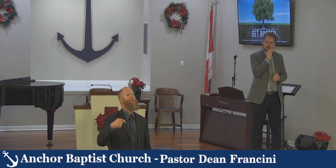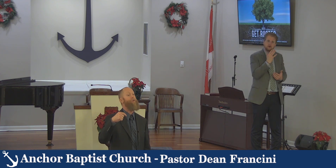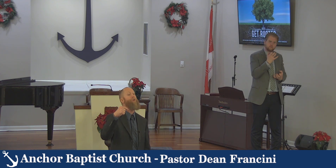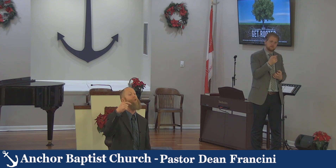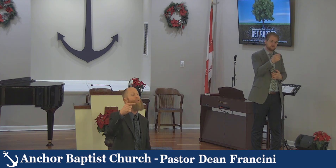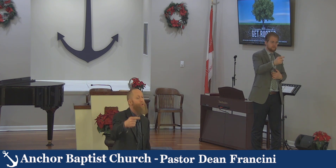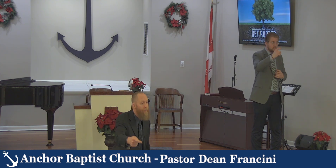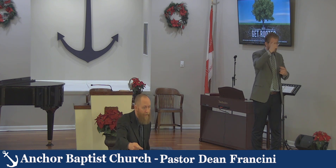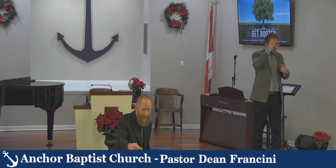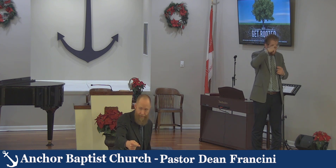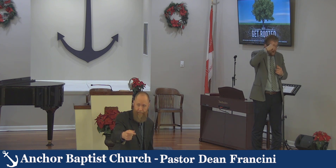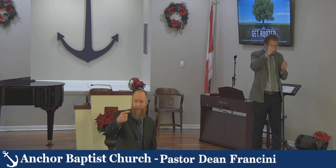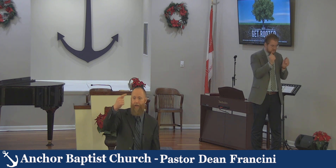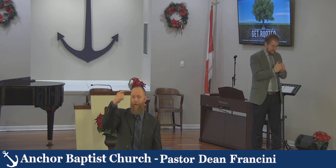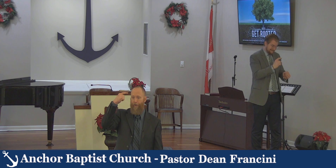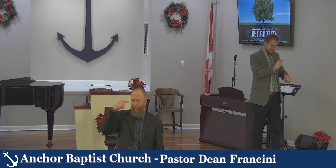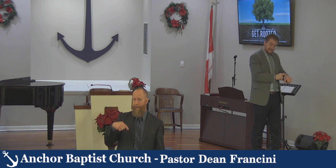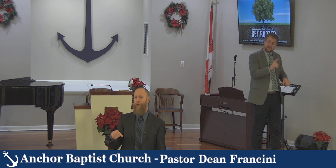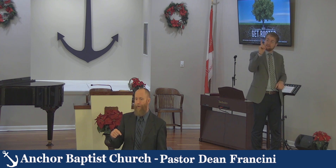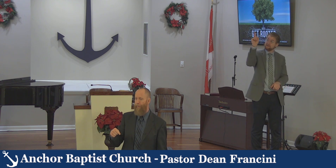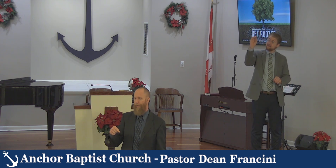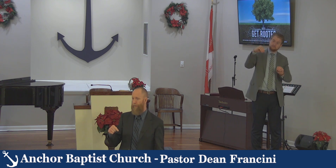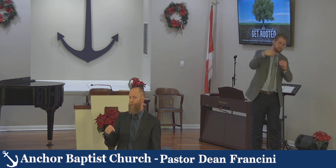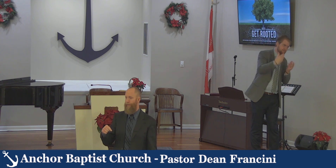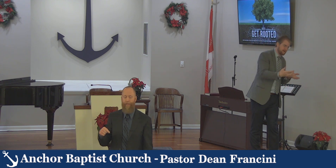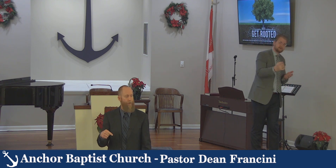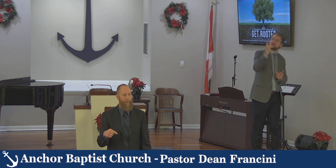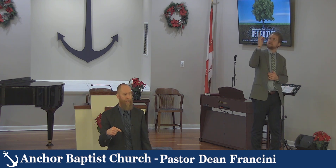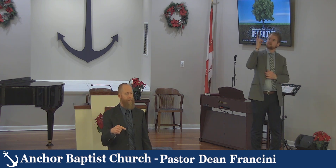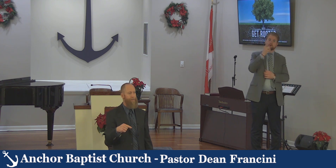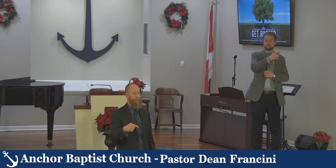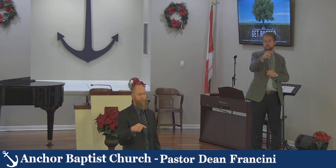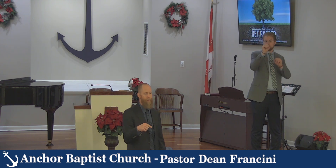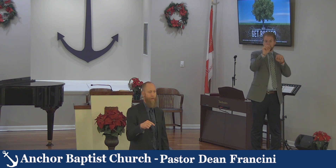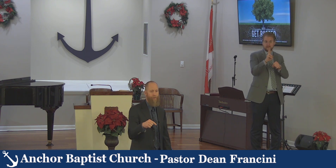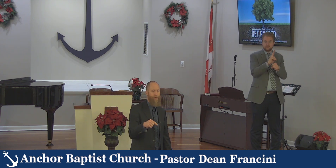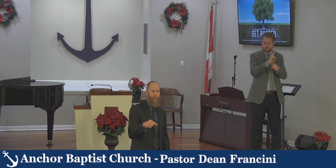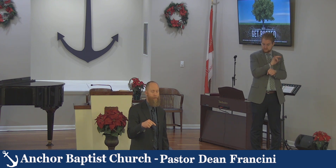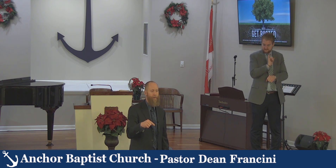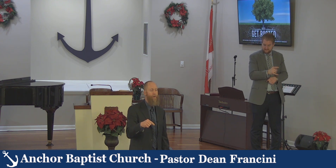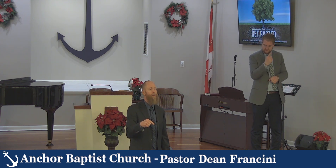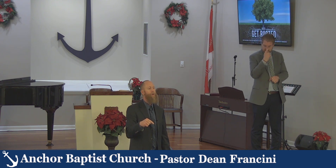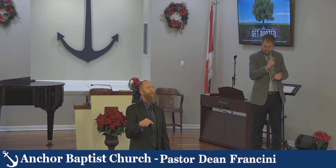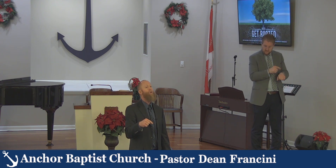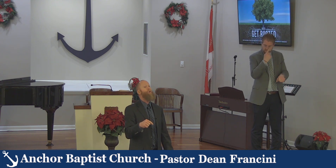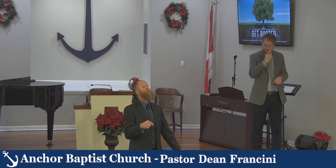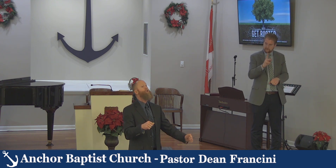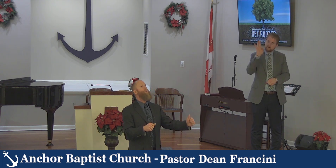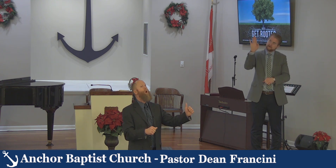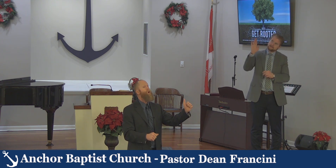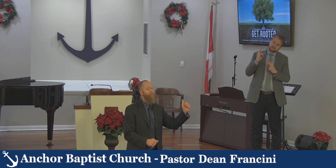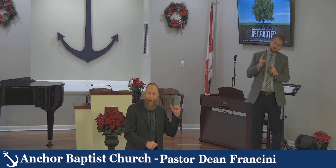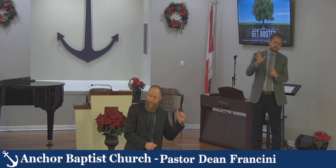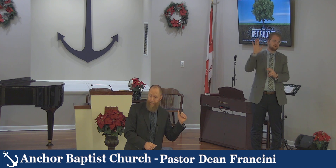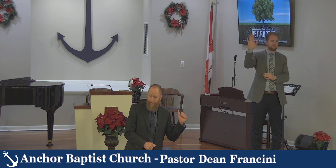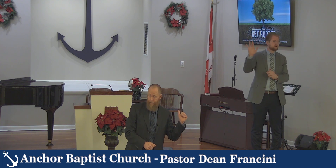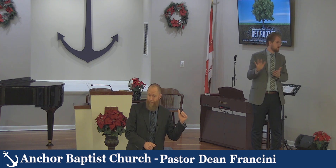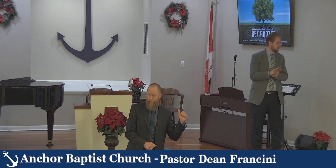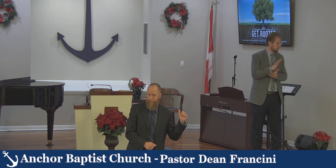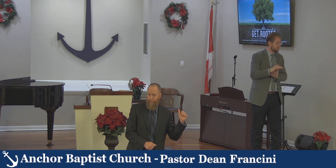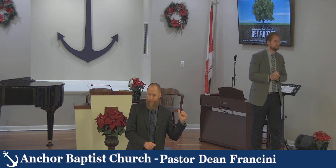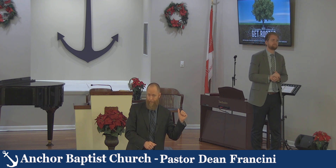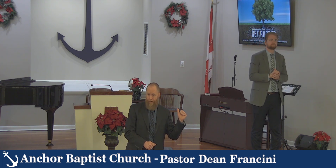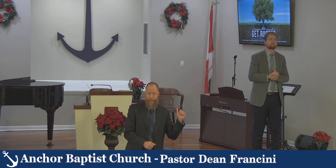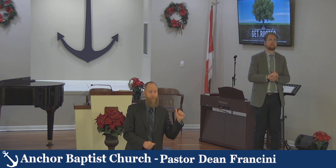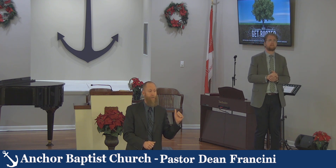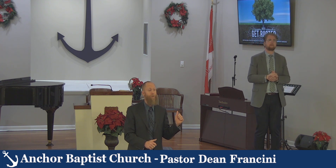so that you can utilize that for my honor and my glory. That's all God's saying. So Paul's writing to them and he